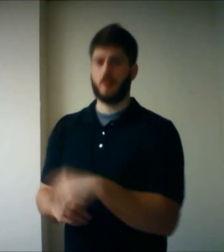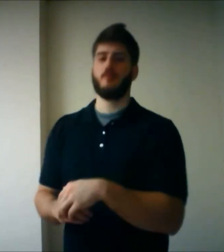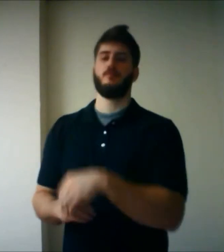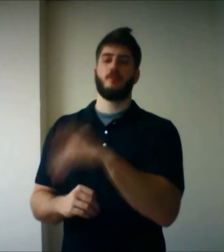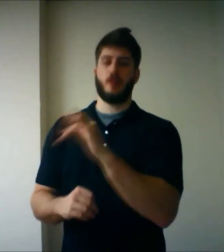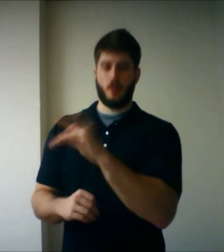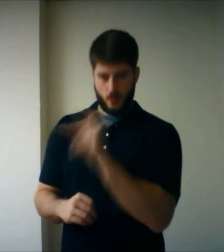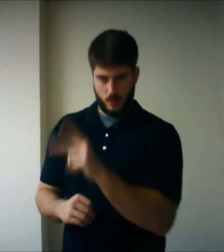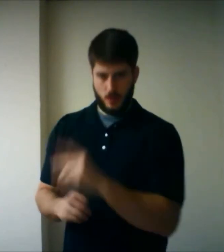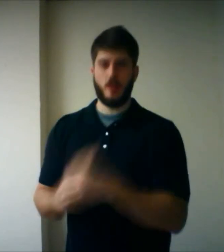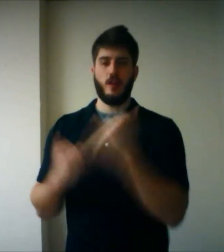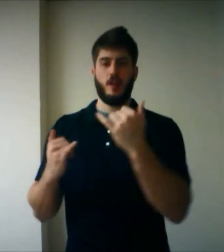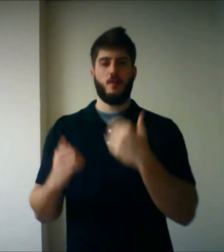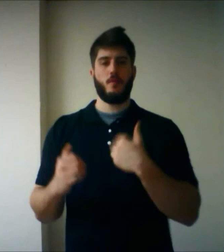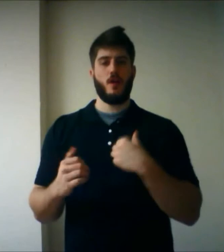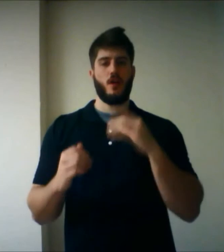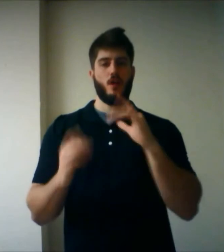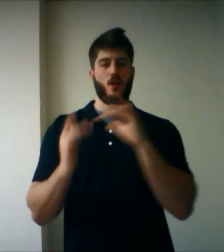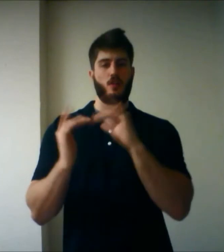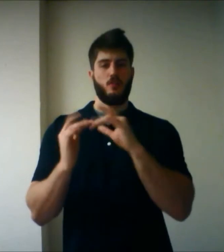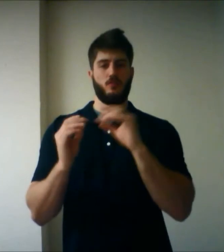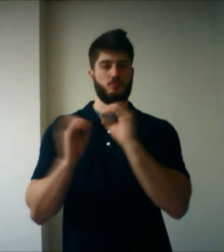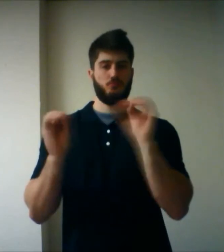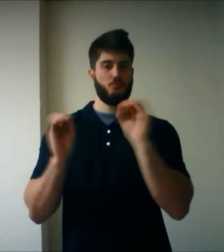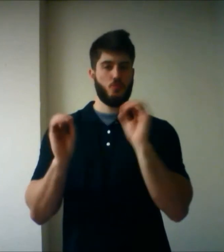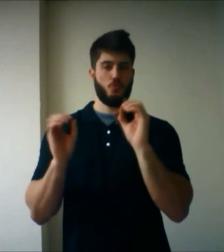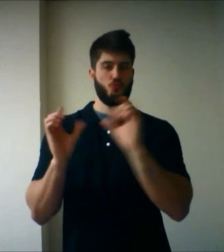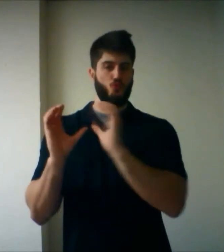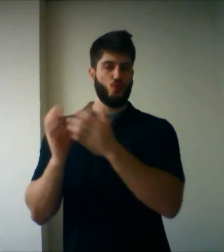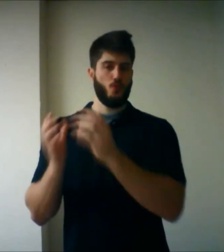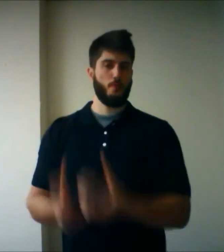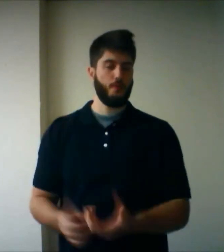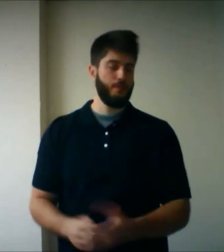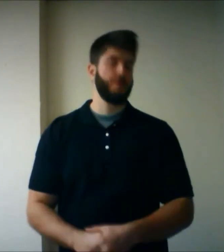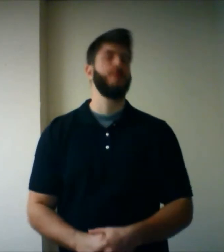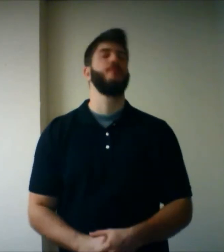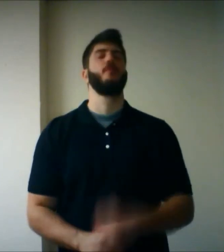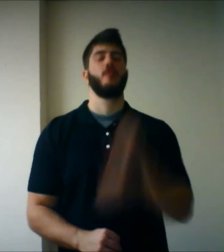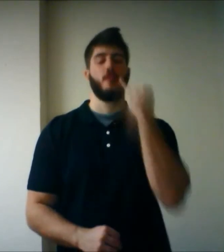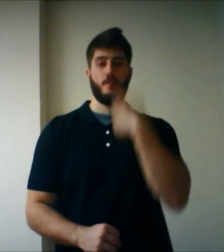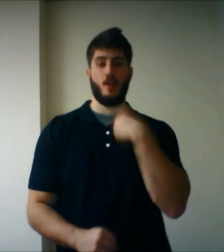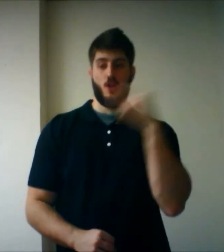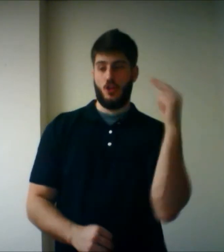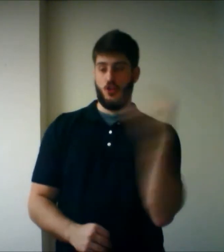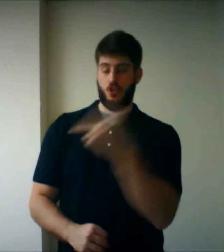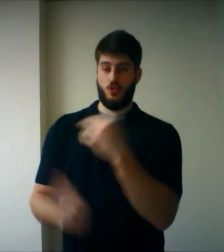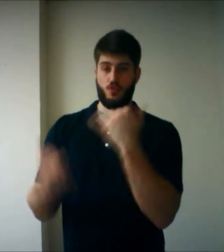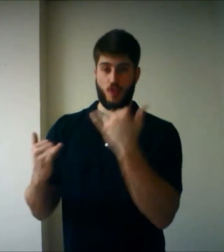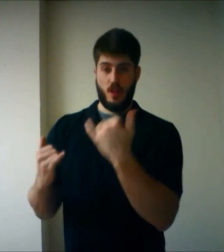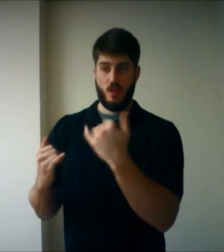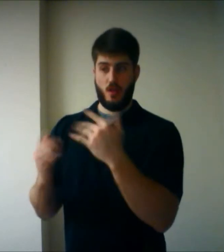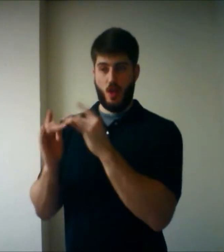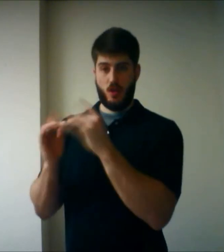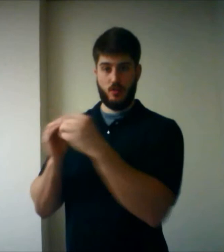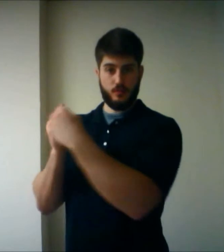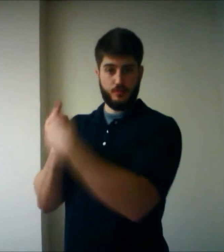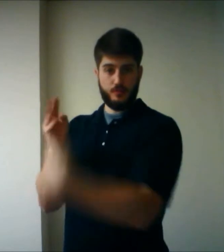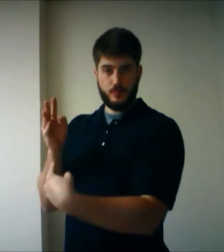contacts are no longer grouped. Now, if I look at the way the contacts now appear and the sort order, you can see